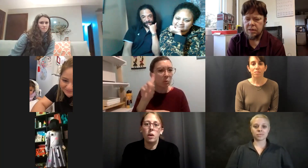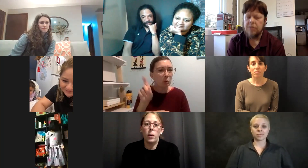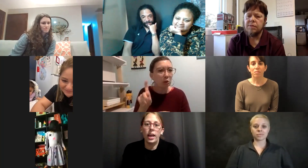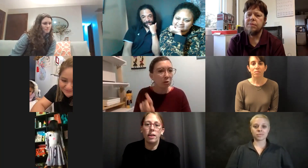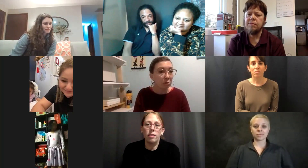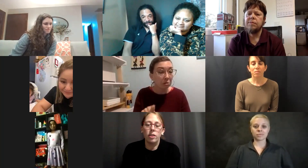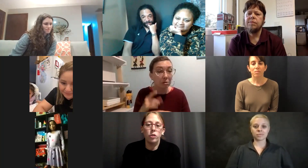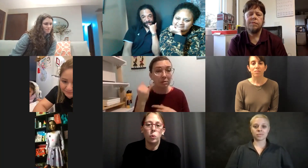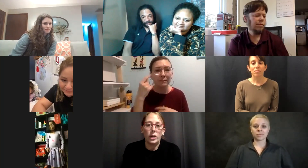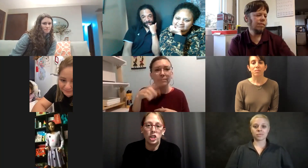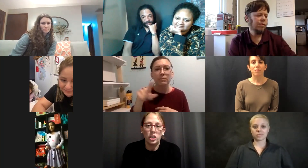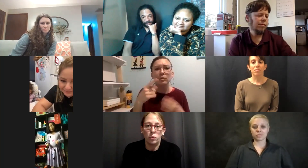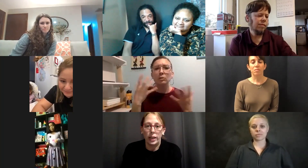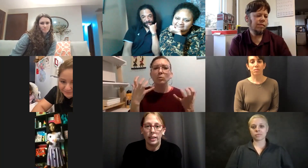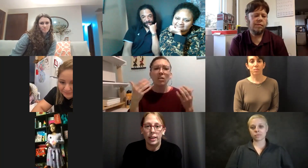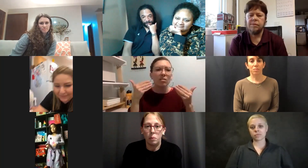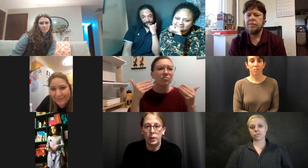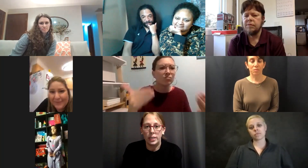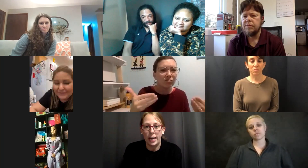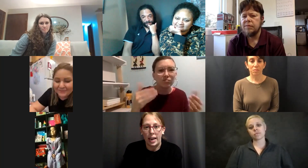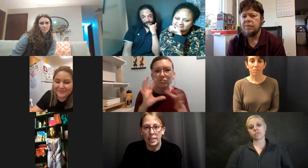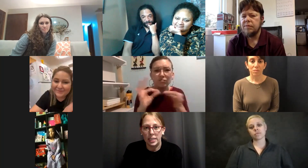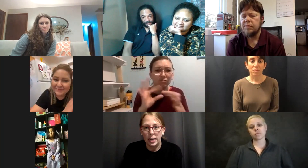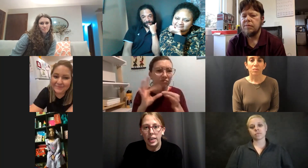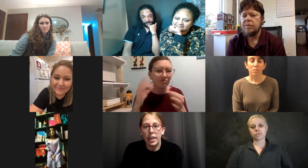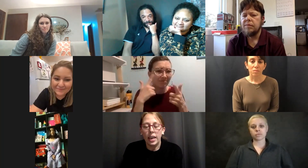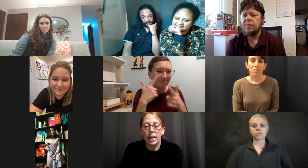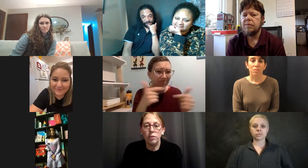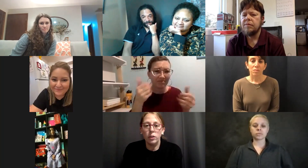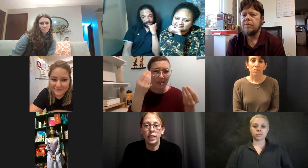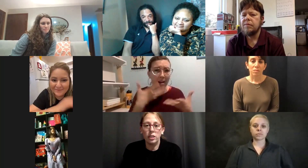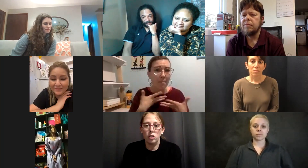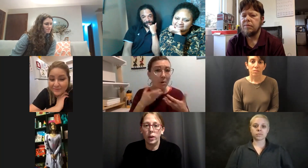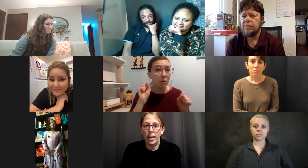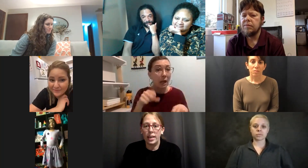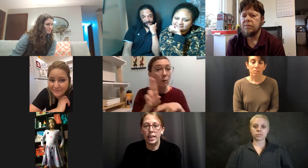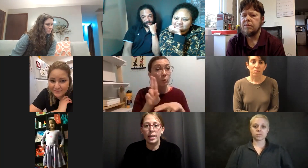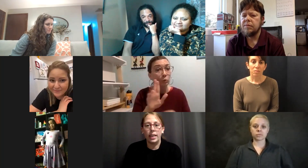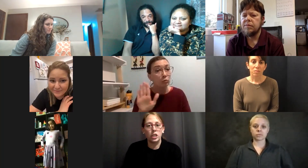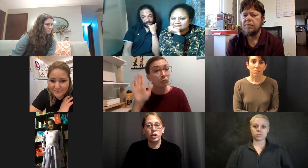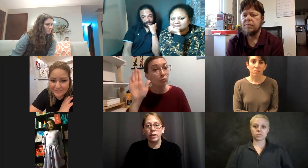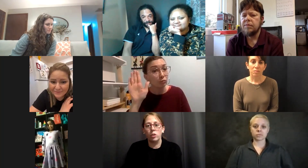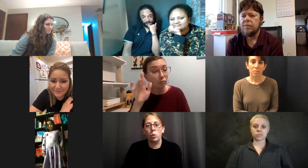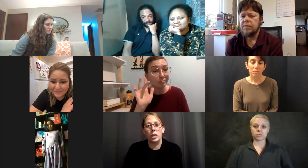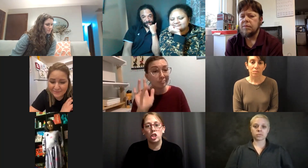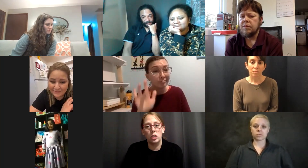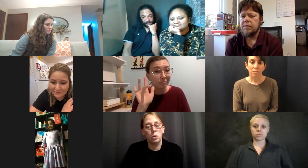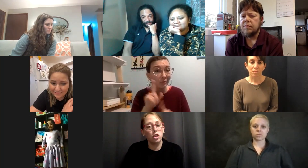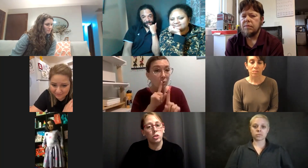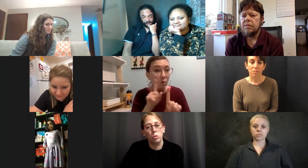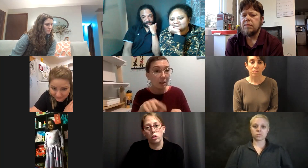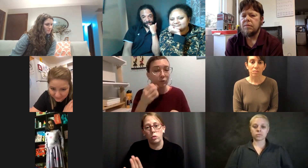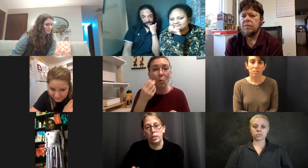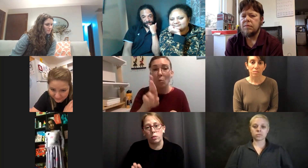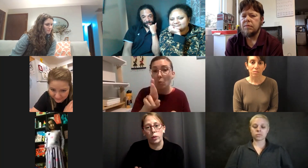Okay, so now I have a few questions ready that I'm going to ask. And if you'd like to go ahead and answer any of the questions,